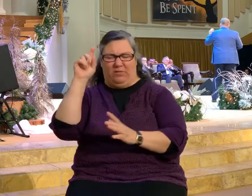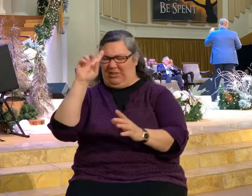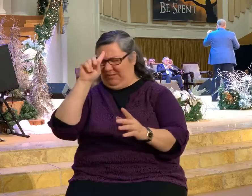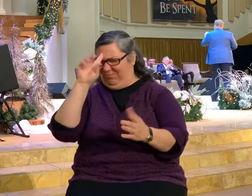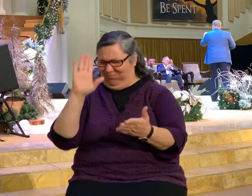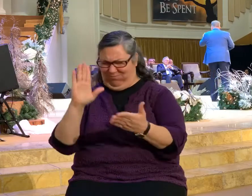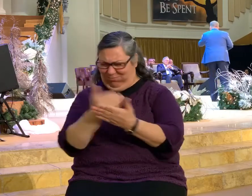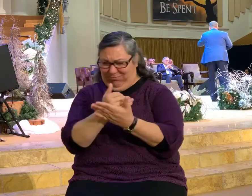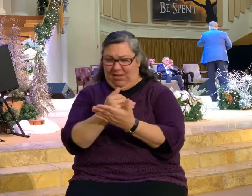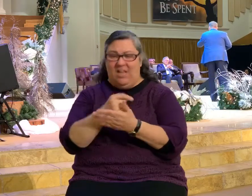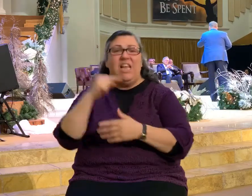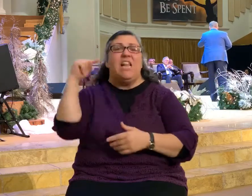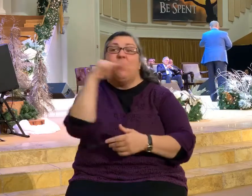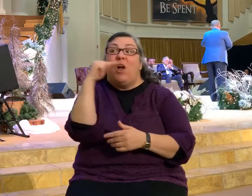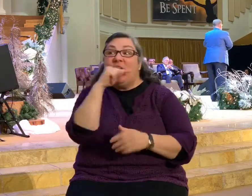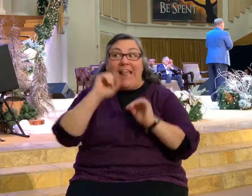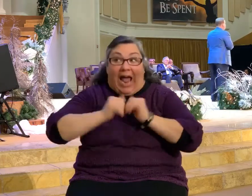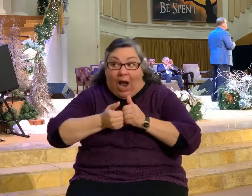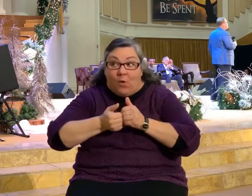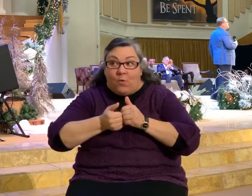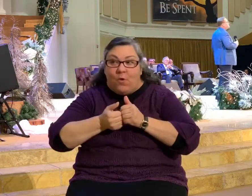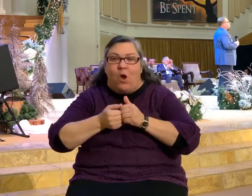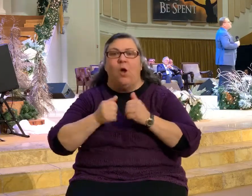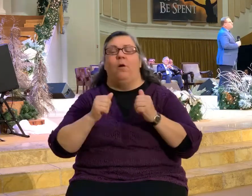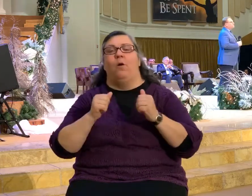teeth with human urine.